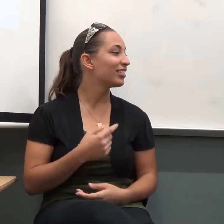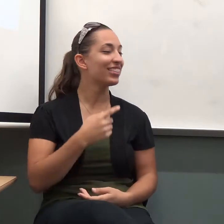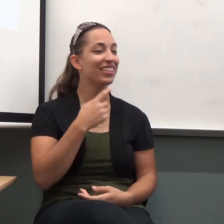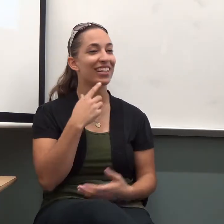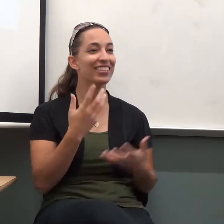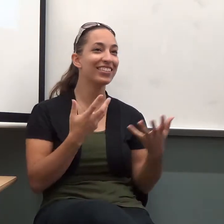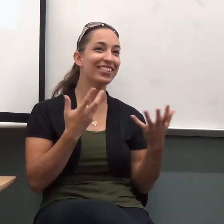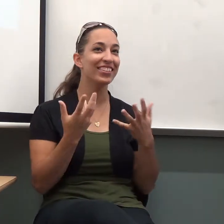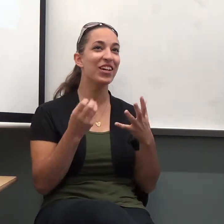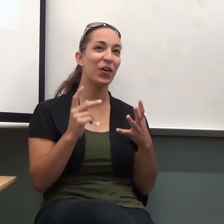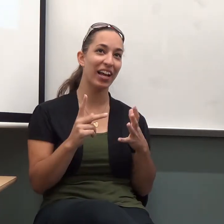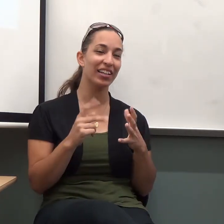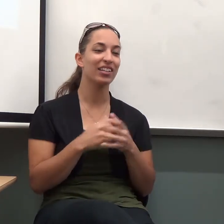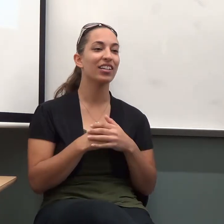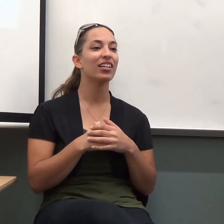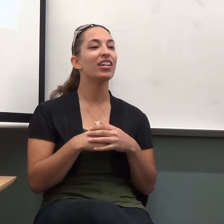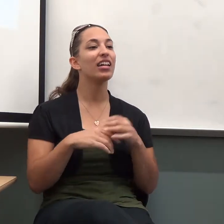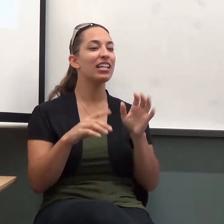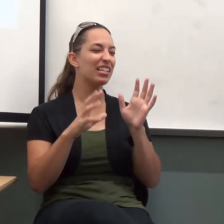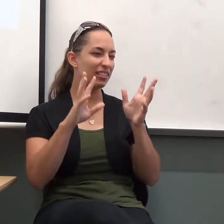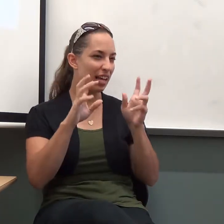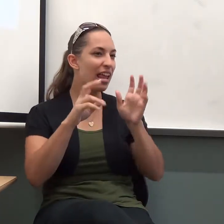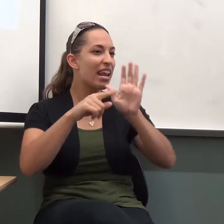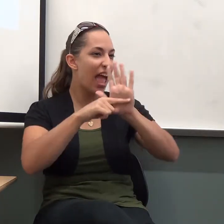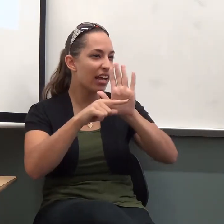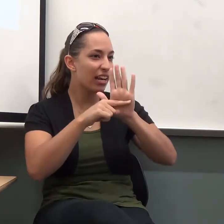implied that it's negative. Strangers,